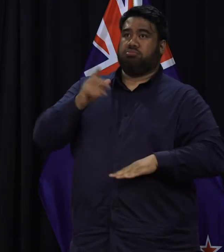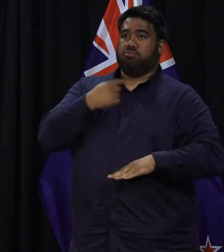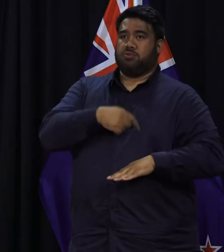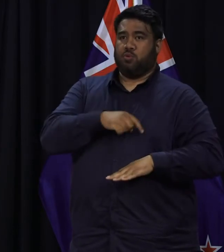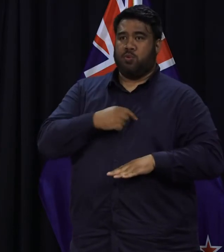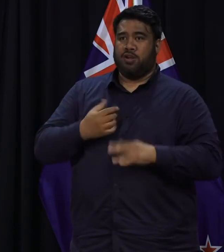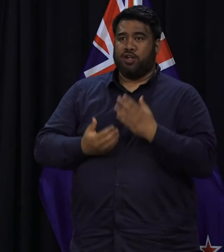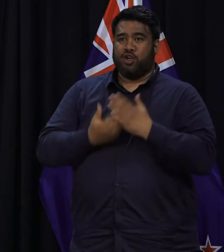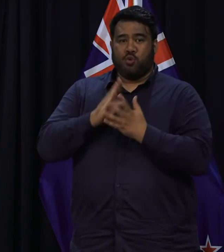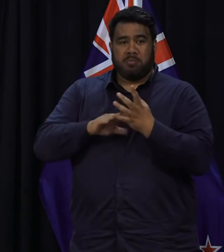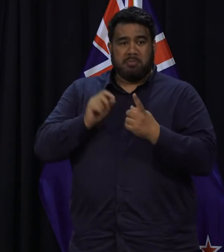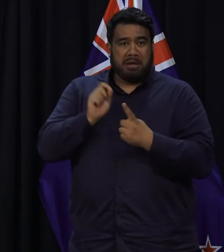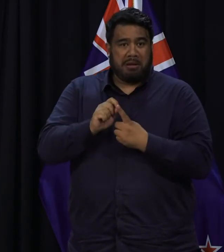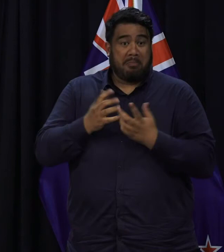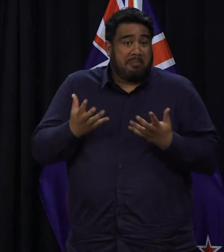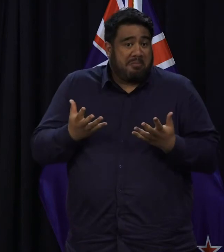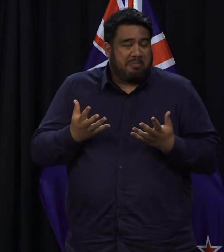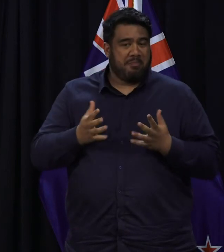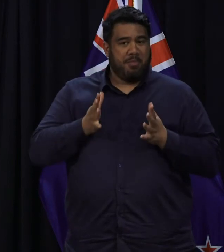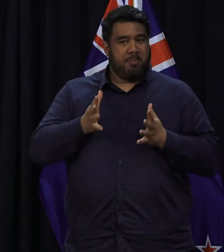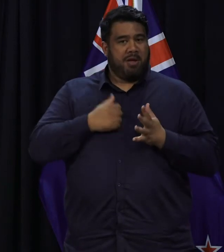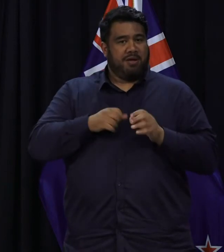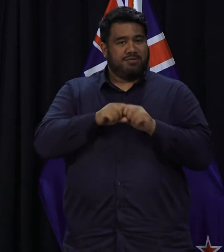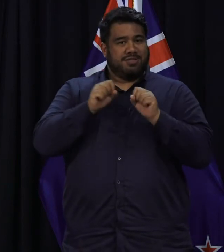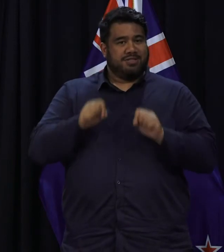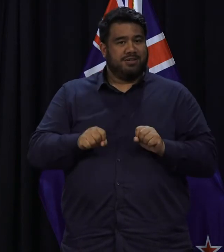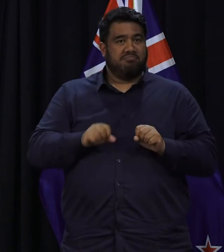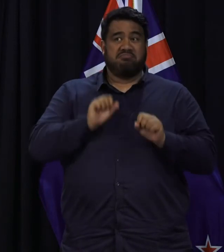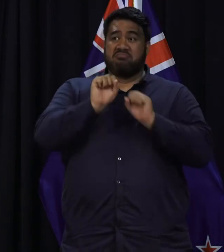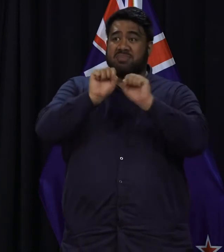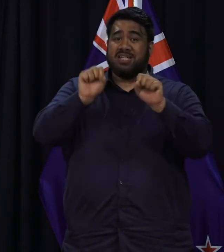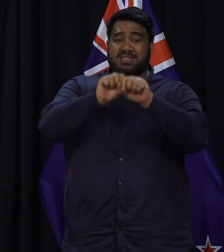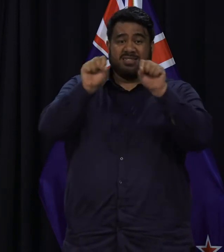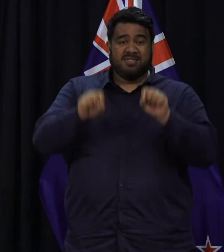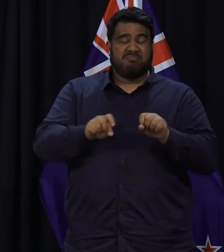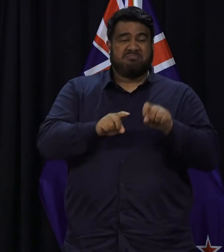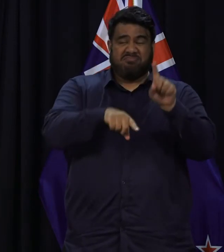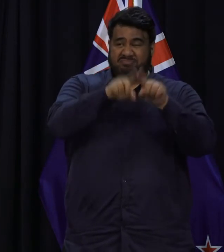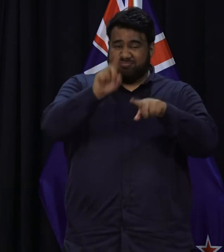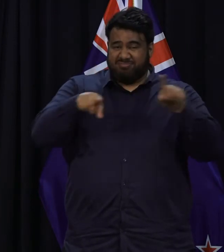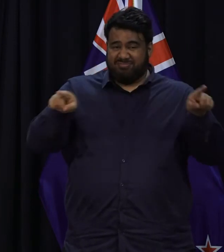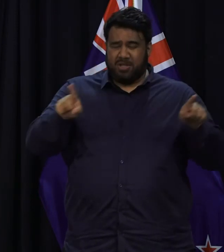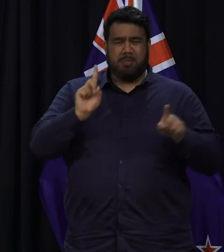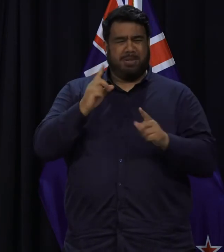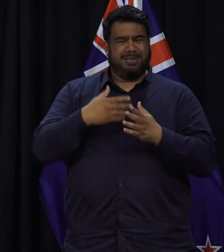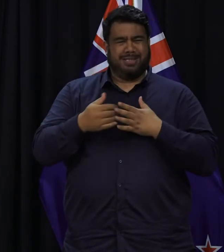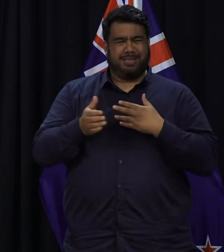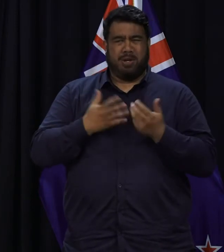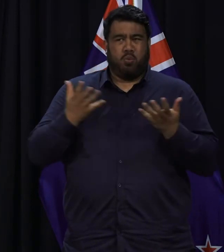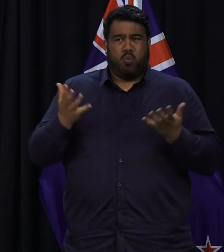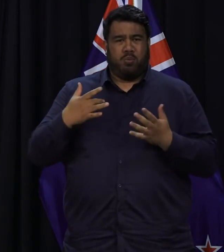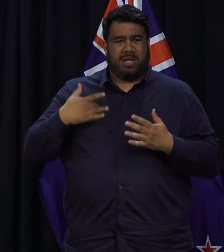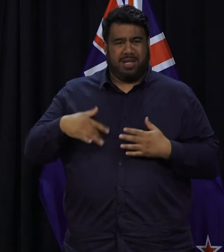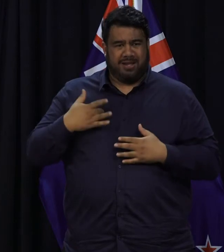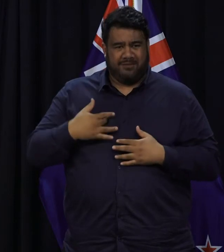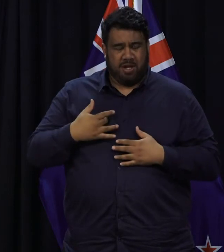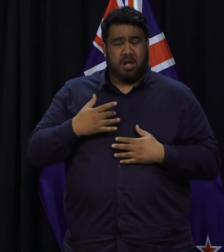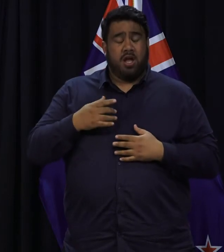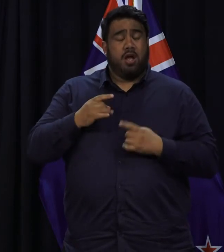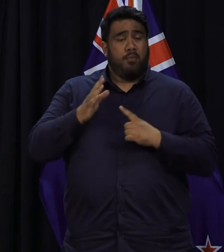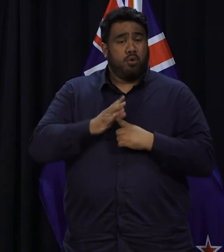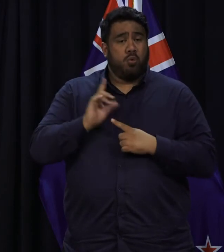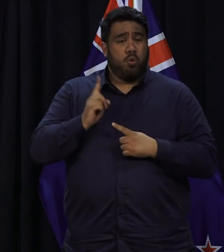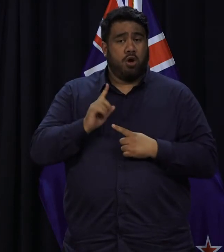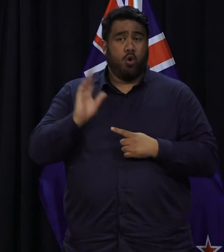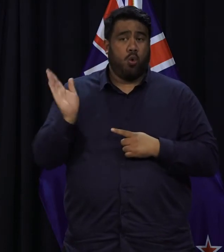said yesterday, my view is that regardless of where we are in the world, the most important thing is that we have good, strong,